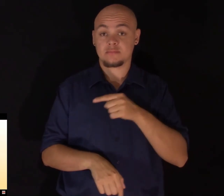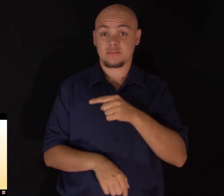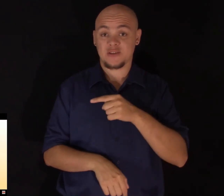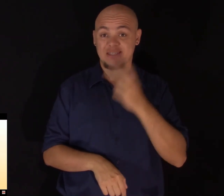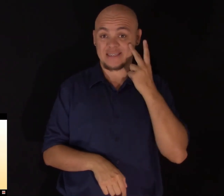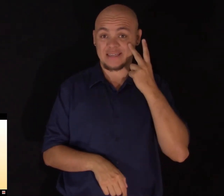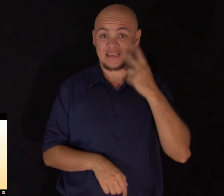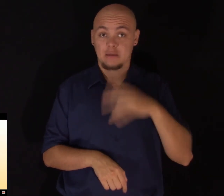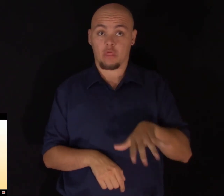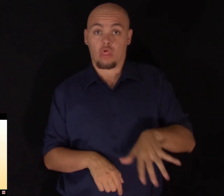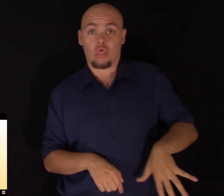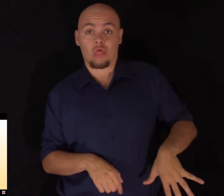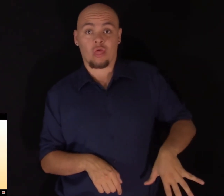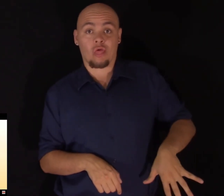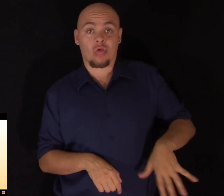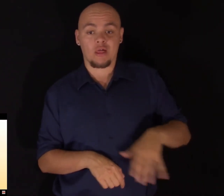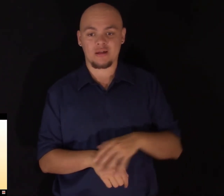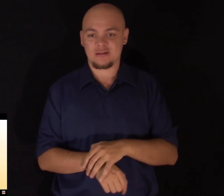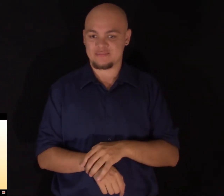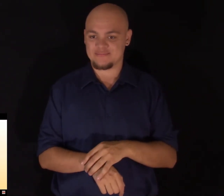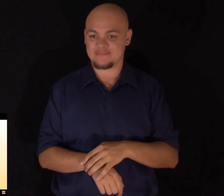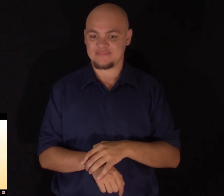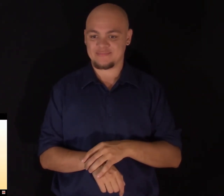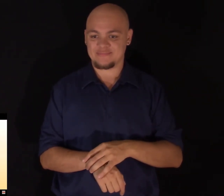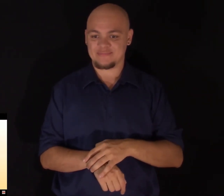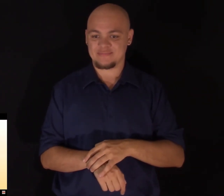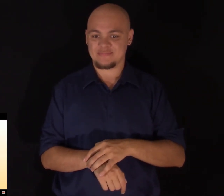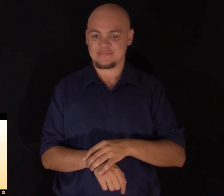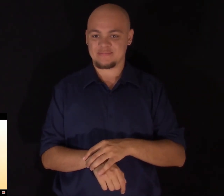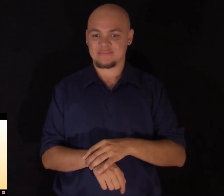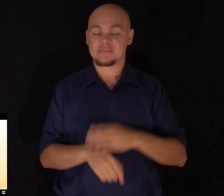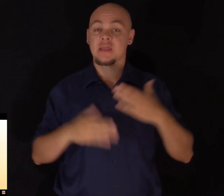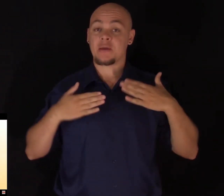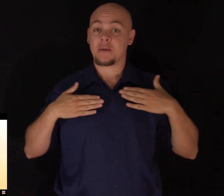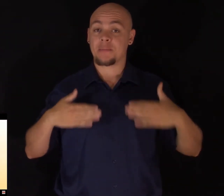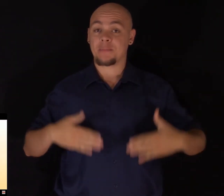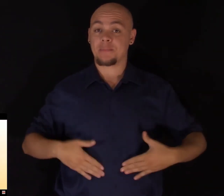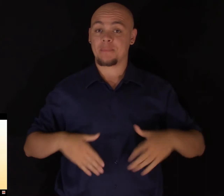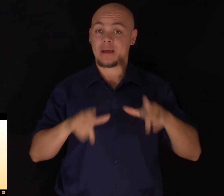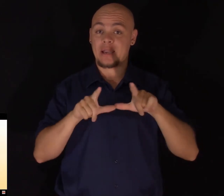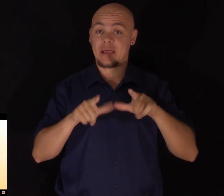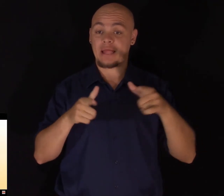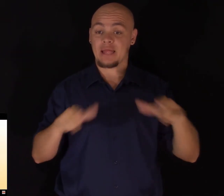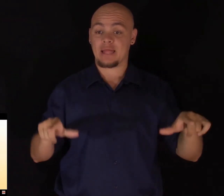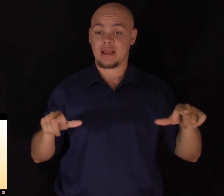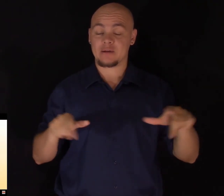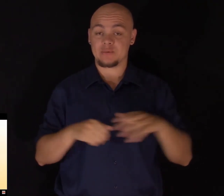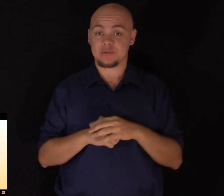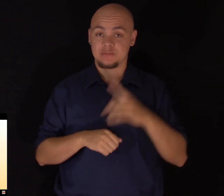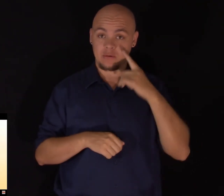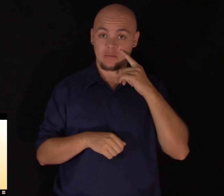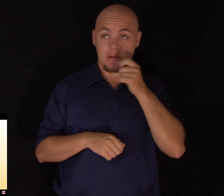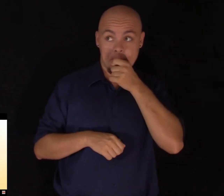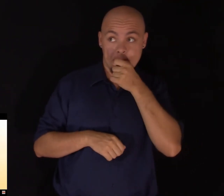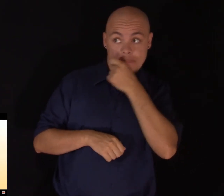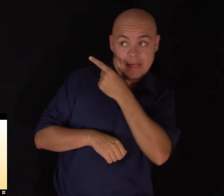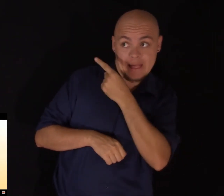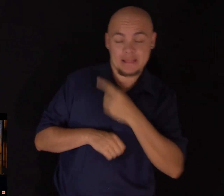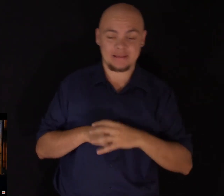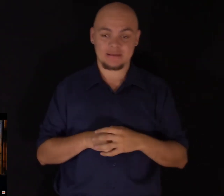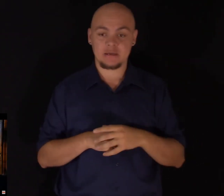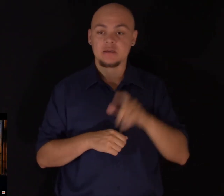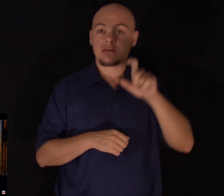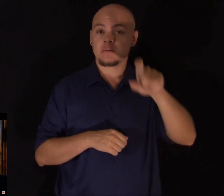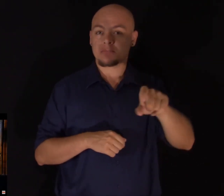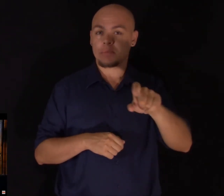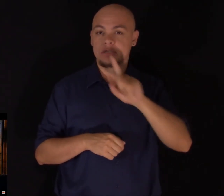this brings us to our next pattern, which is body language. With body language, here's what you got to do. You